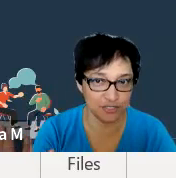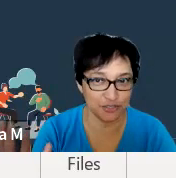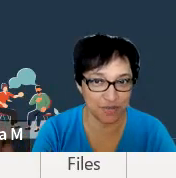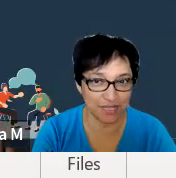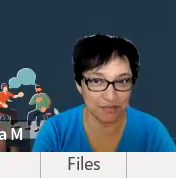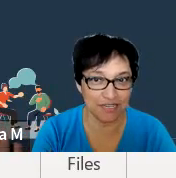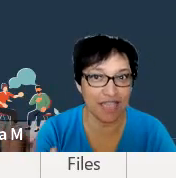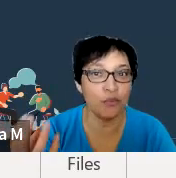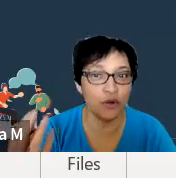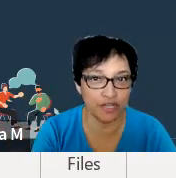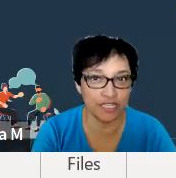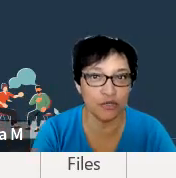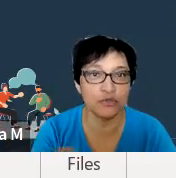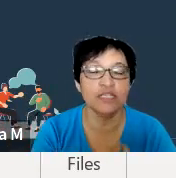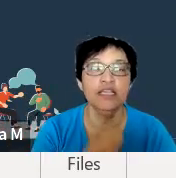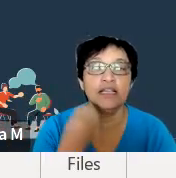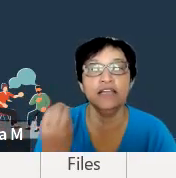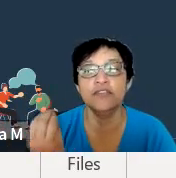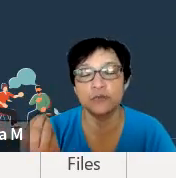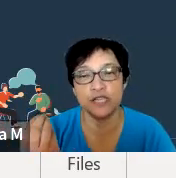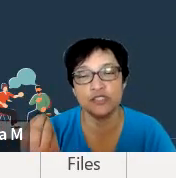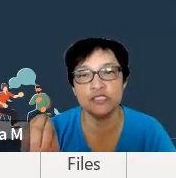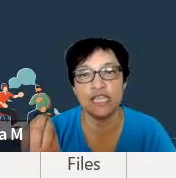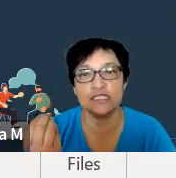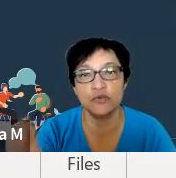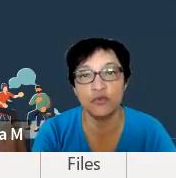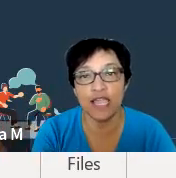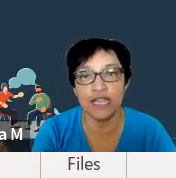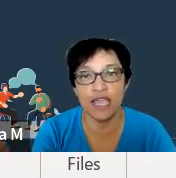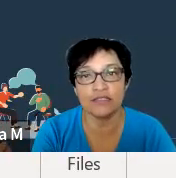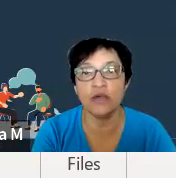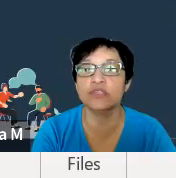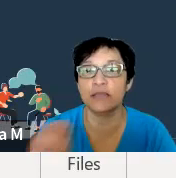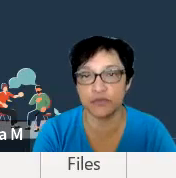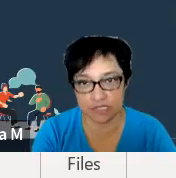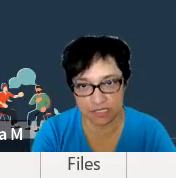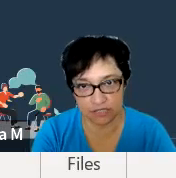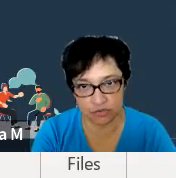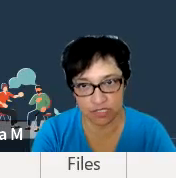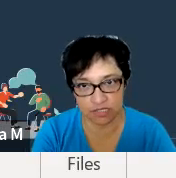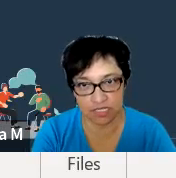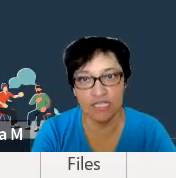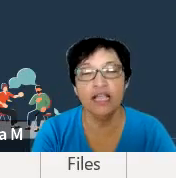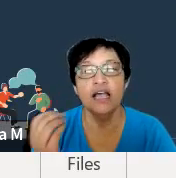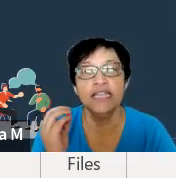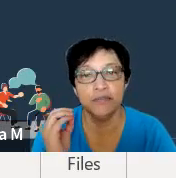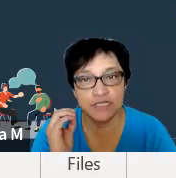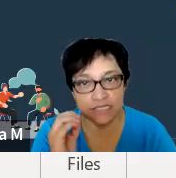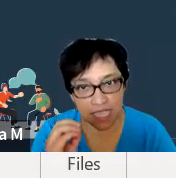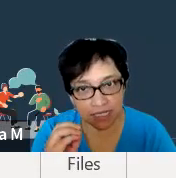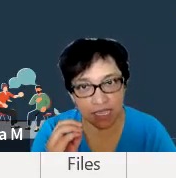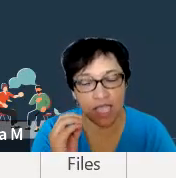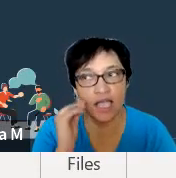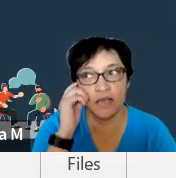of danger to anybody. I worry that those kind of expressions get read as, oh, is that person dangerous? That